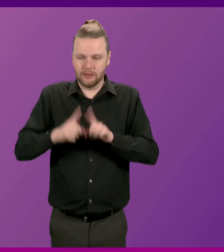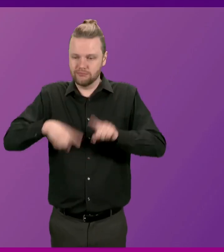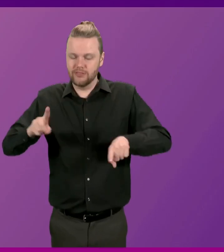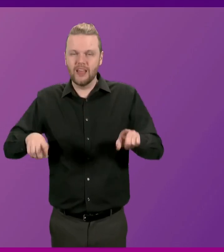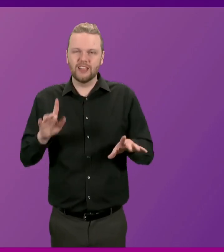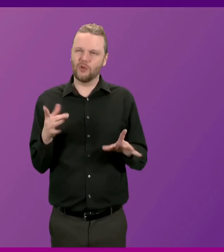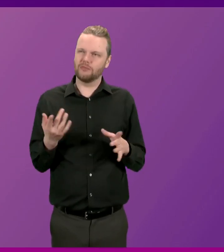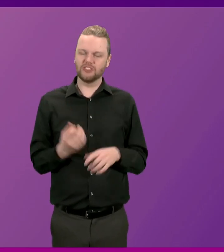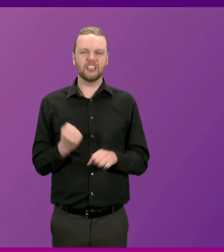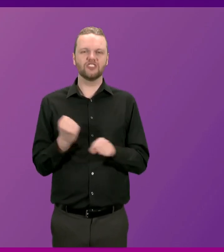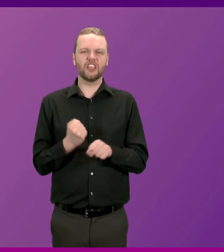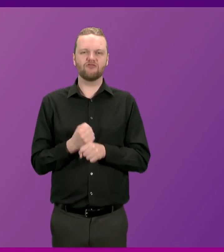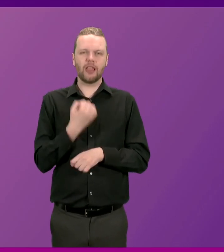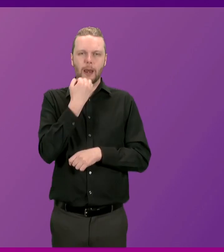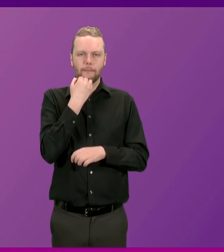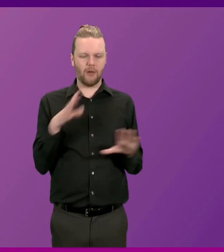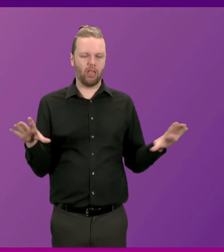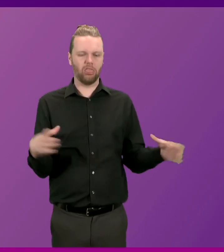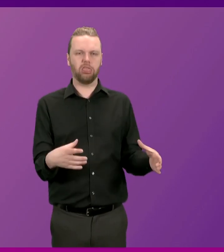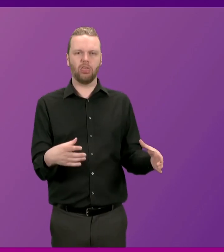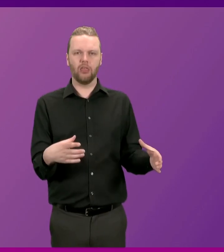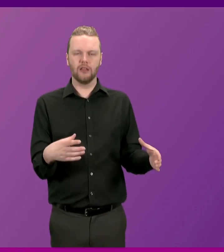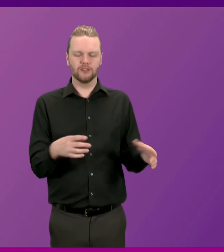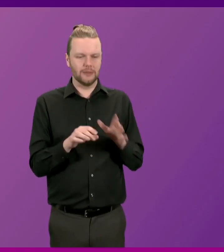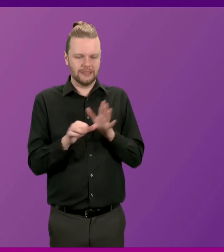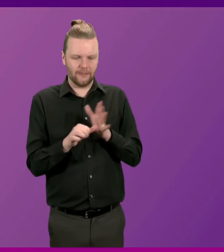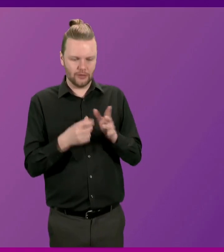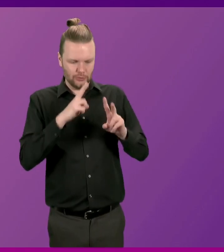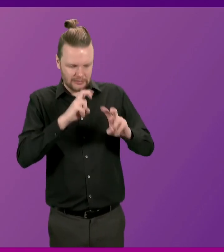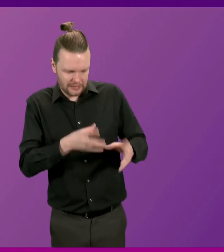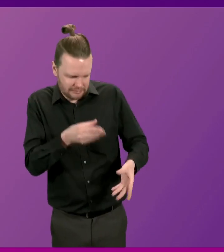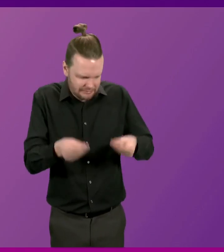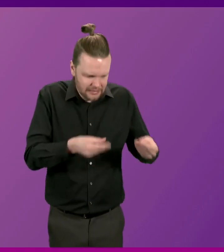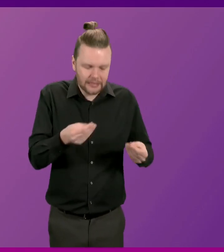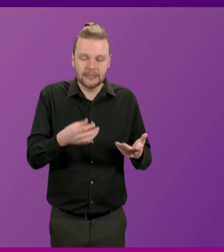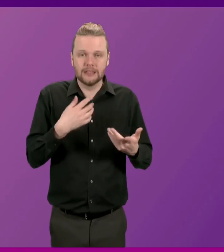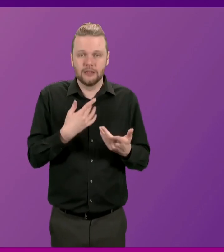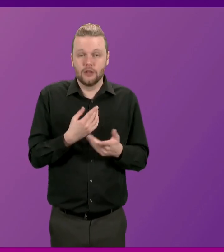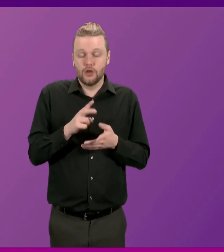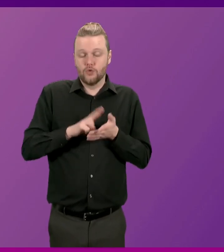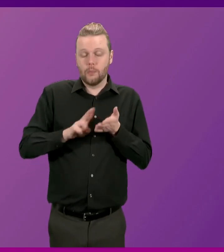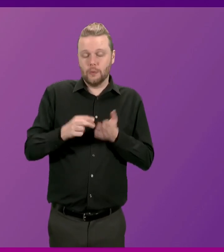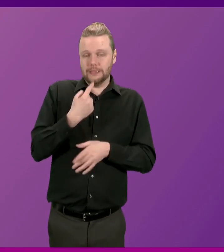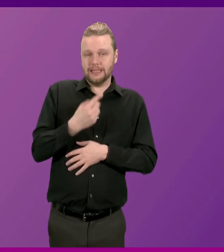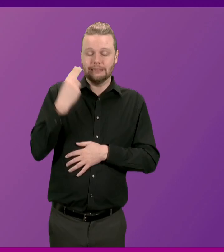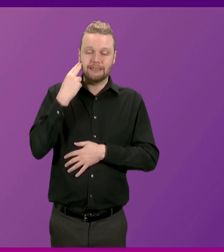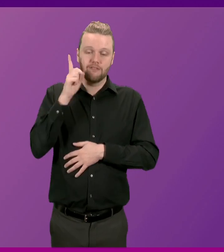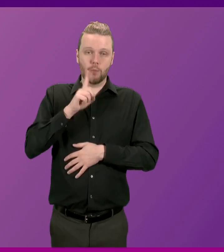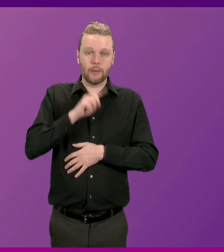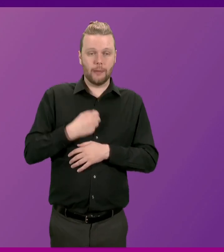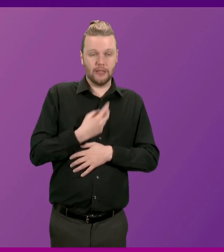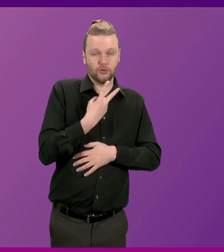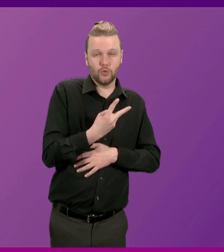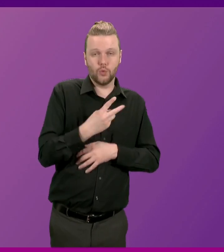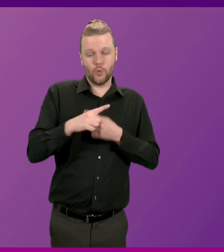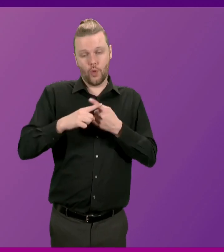generic numbers at the moment, and it's difficult to pinpoint. We often cite that deaf women are 2 to 3 times more likely to experience